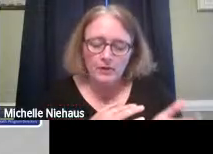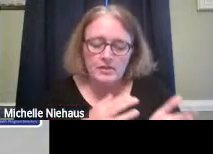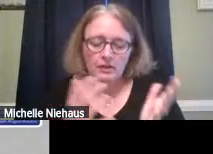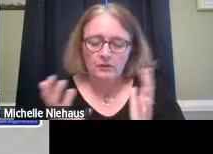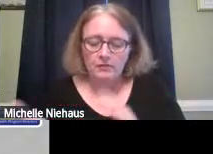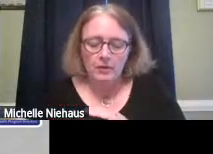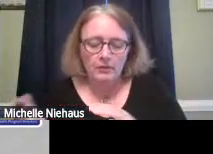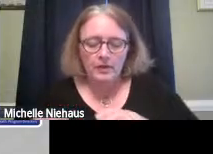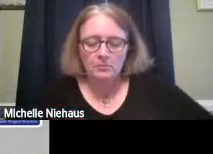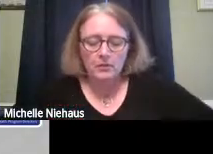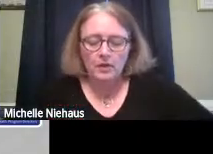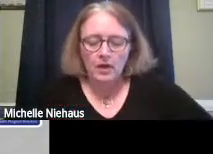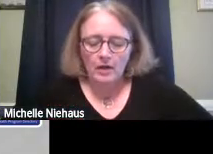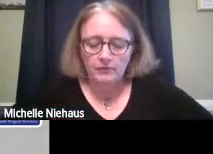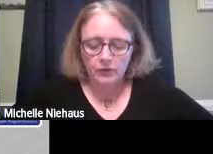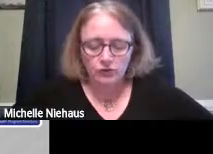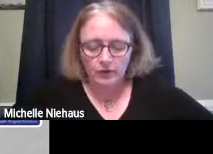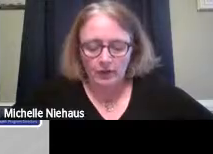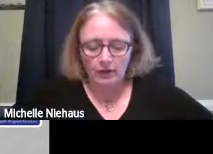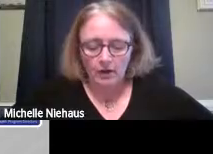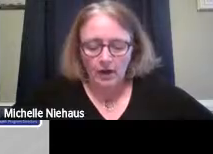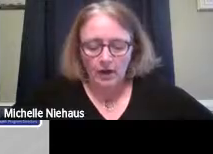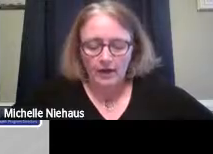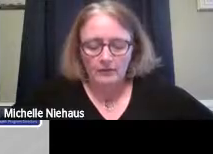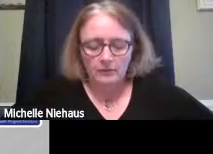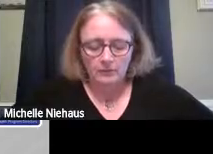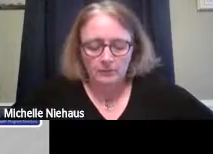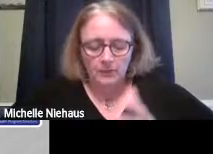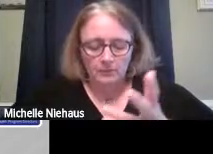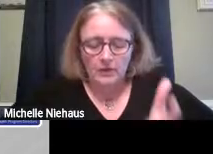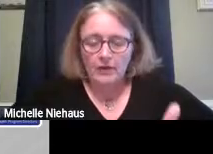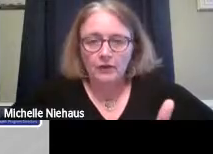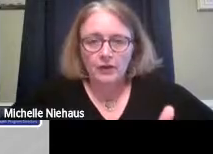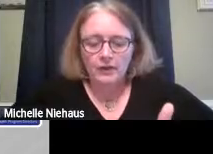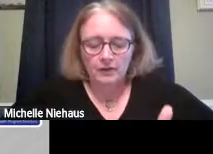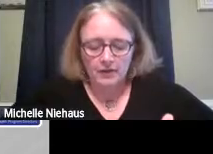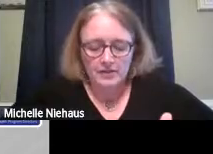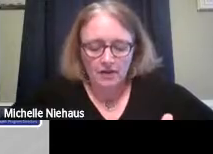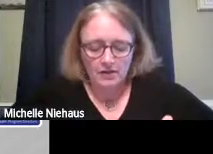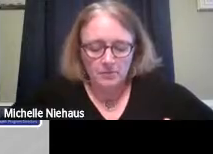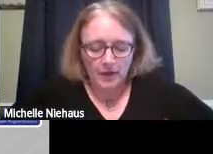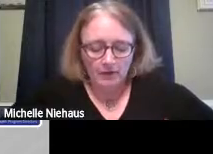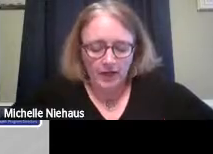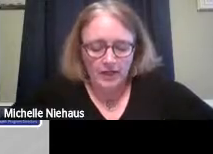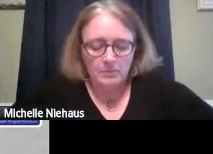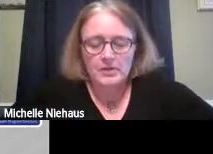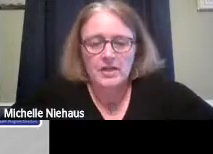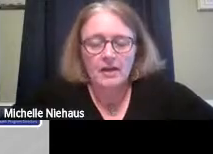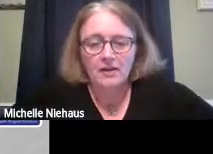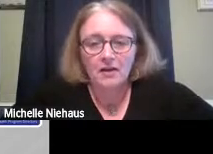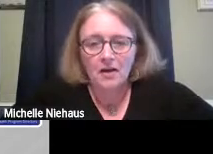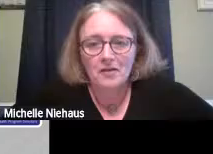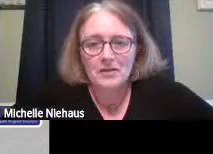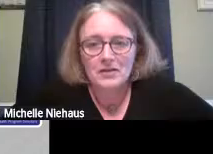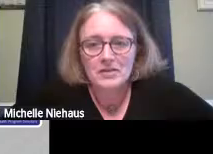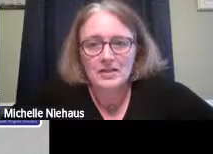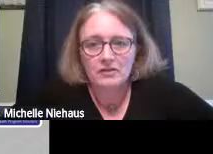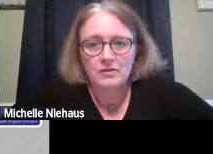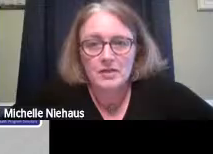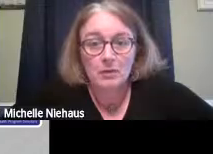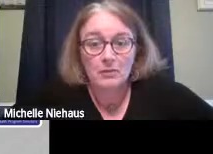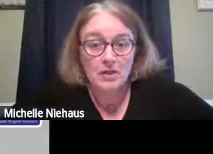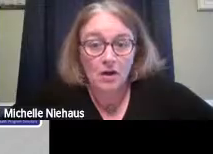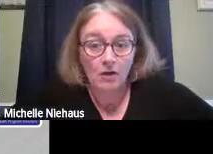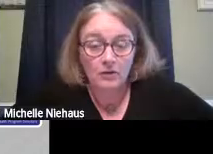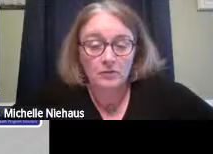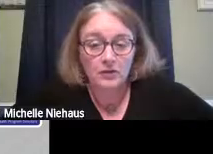in person, or if they want them virtually. And one of the earlier things talked about, 80% of these issues